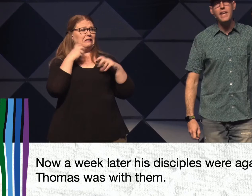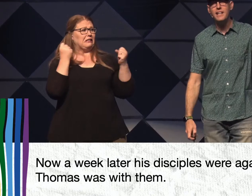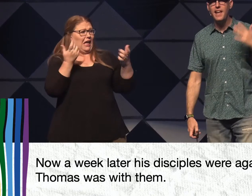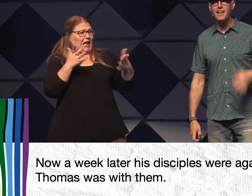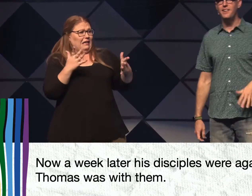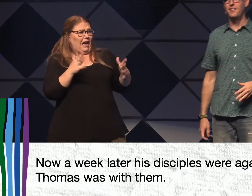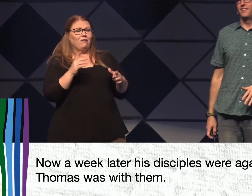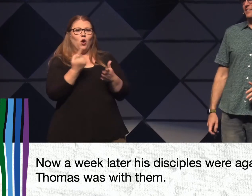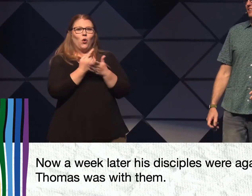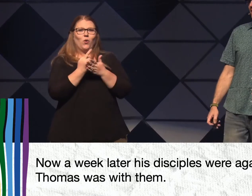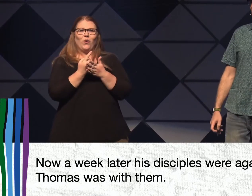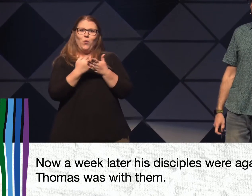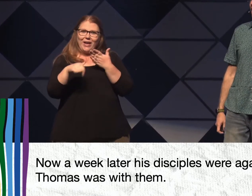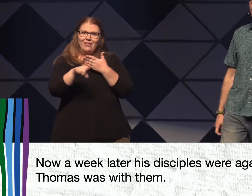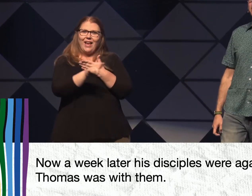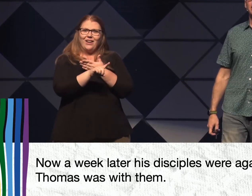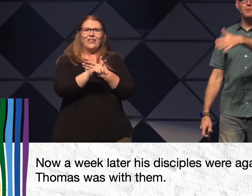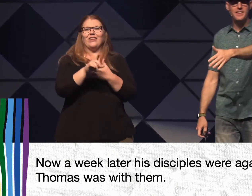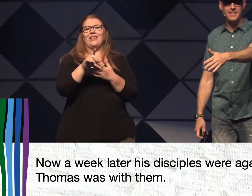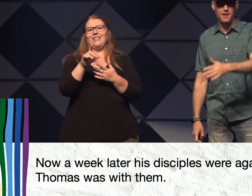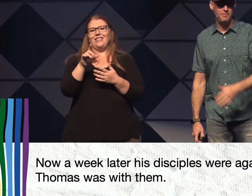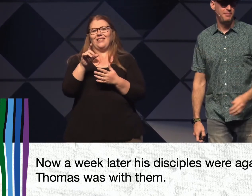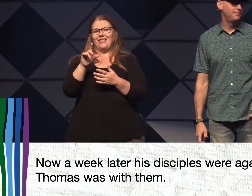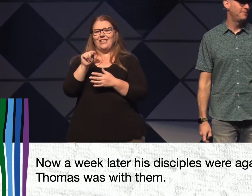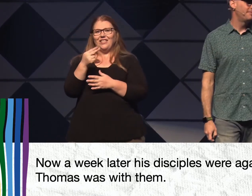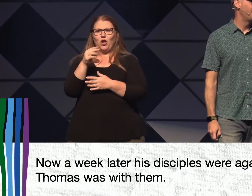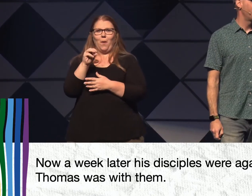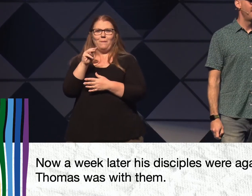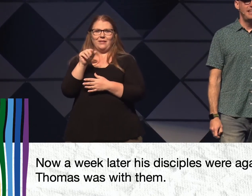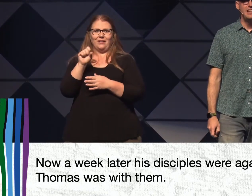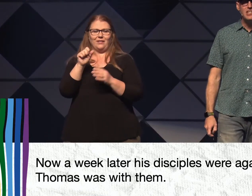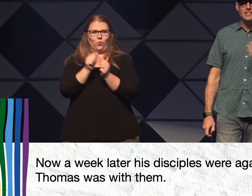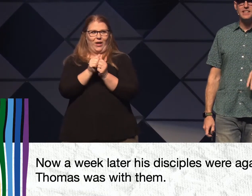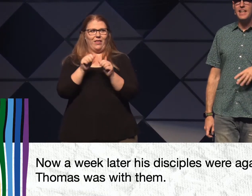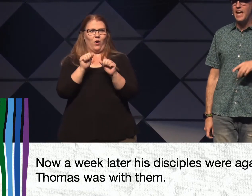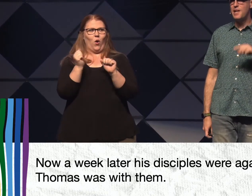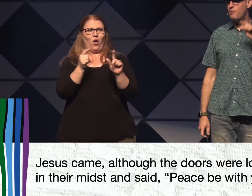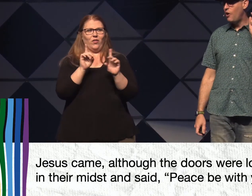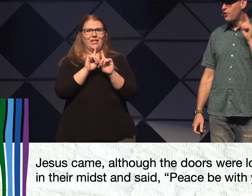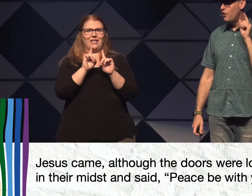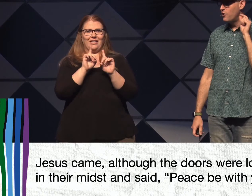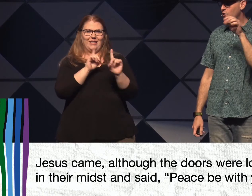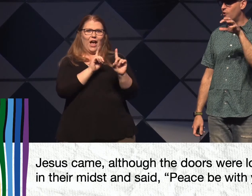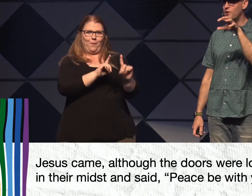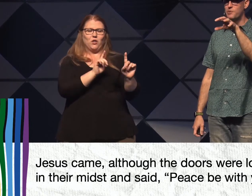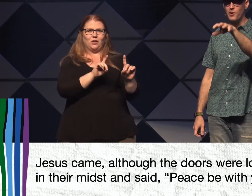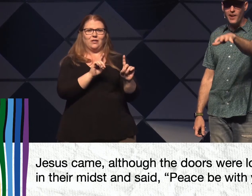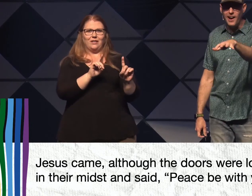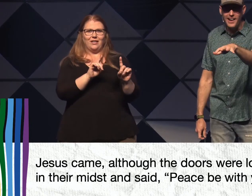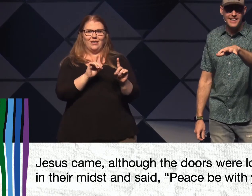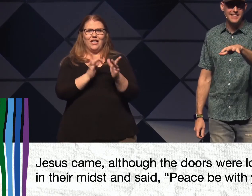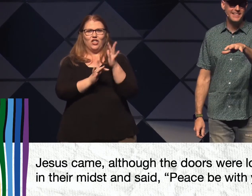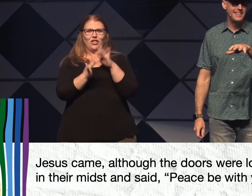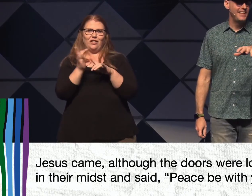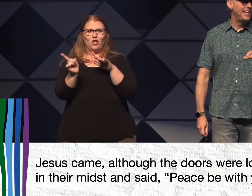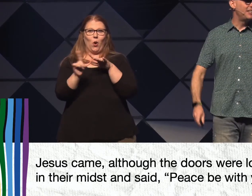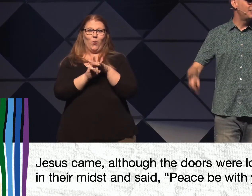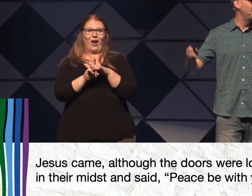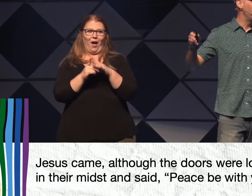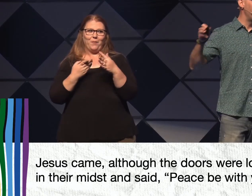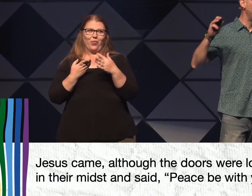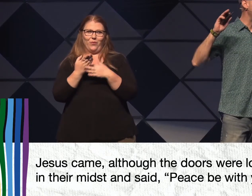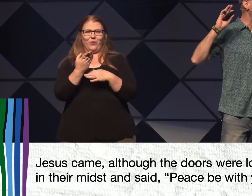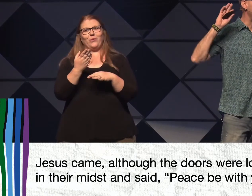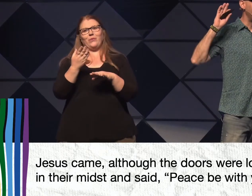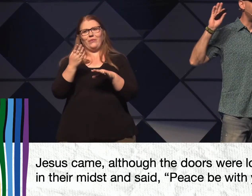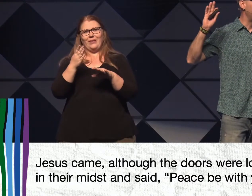A week later, Thomas is with them. And Jesus came, although the doors were locked. And he stood in